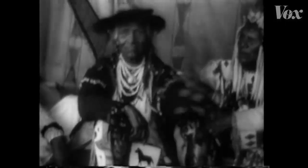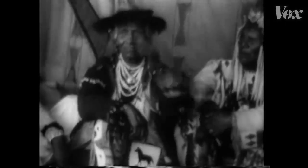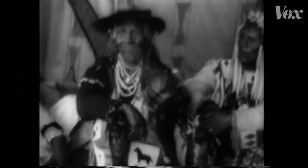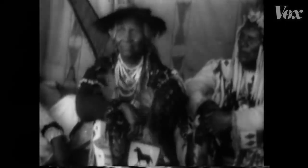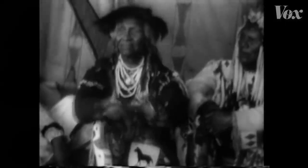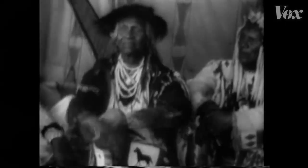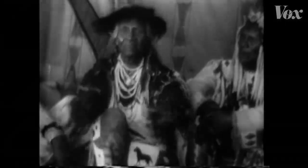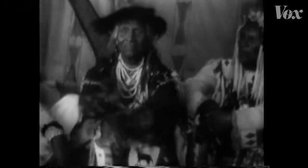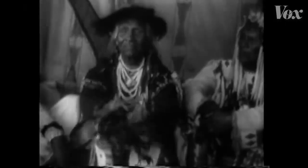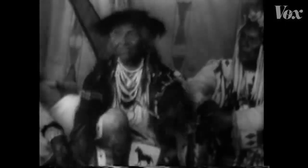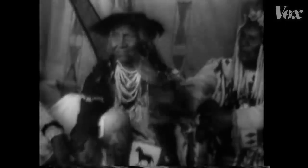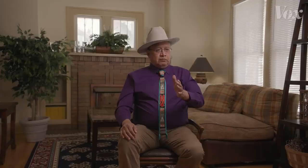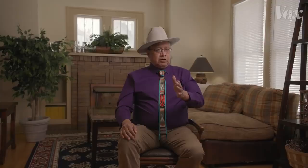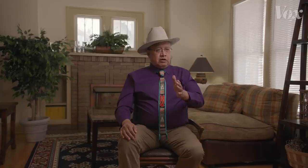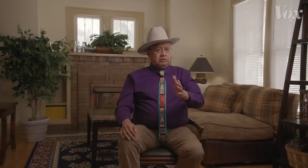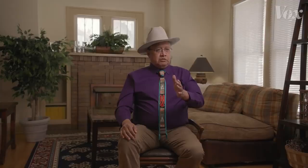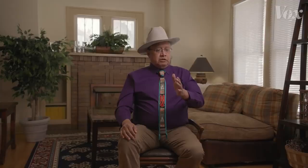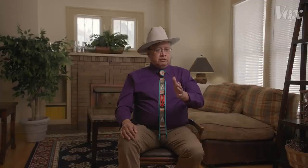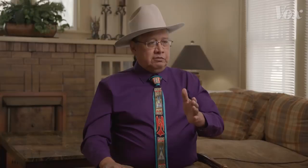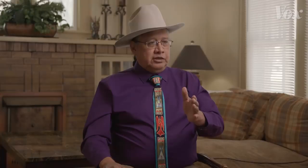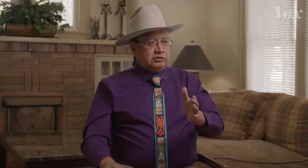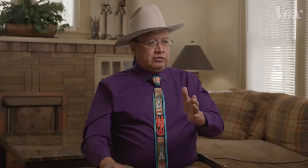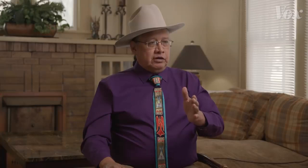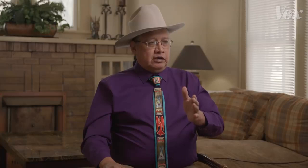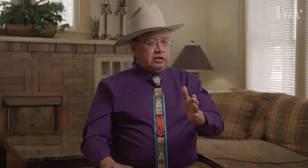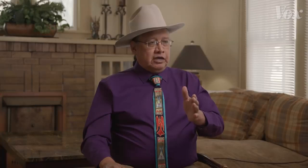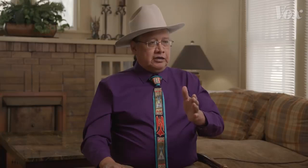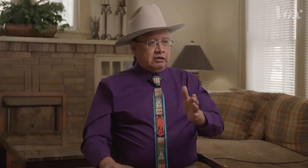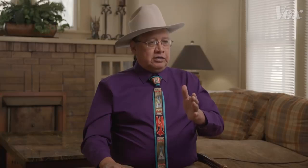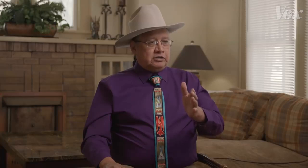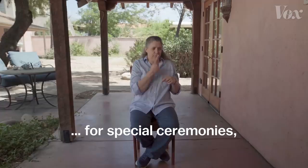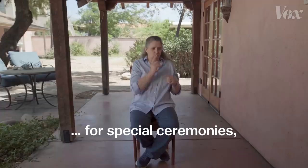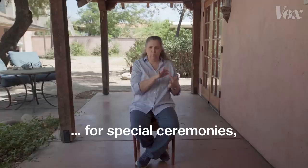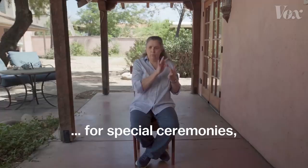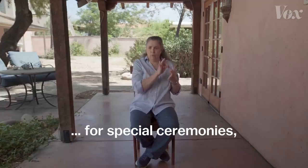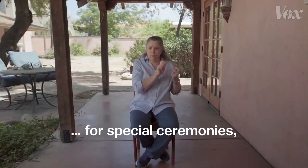hearing people. It was the means for commerce. It was the means for economics.